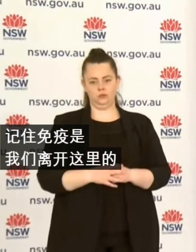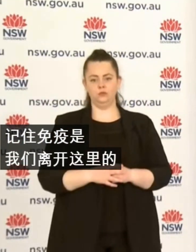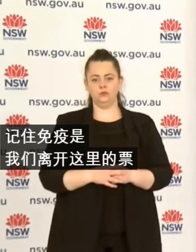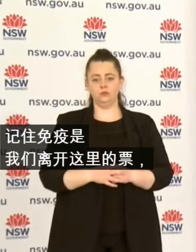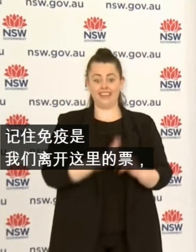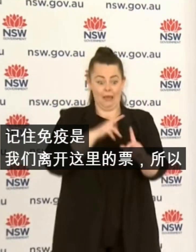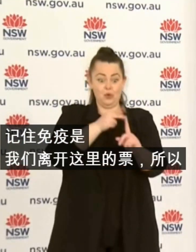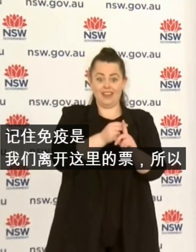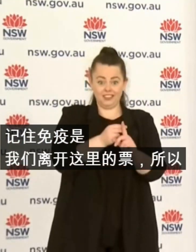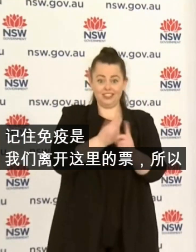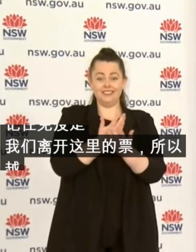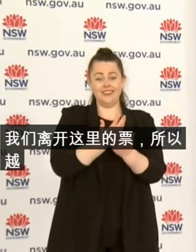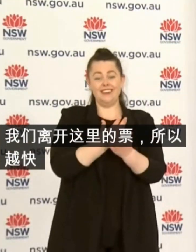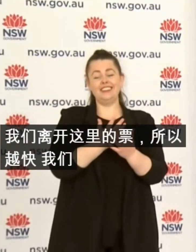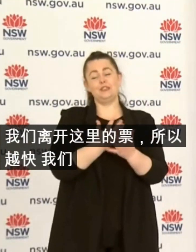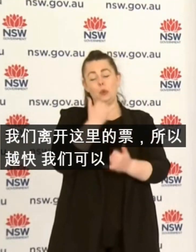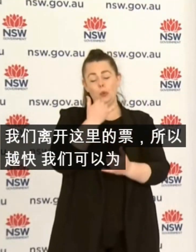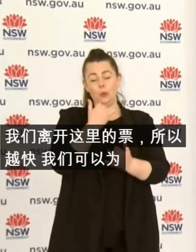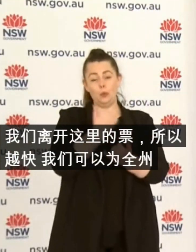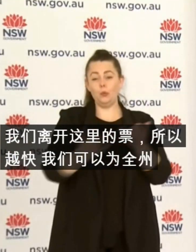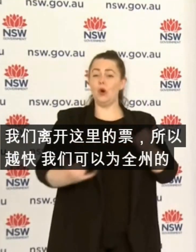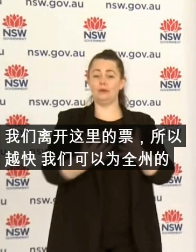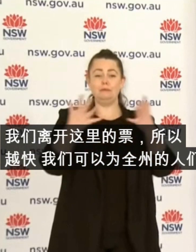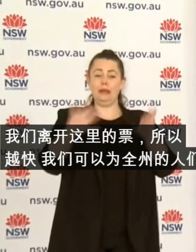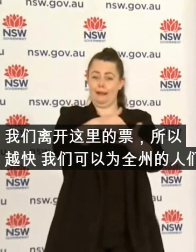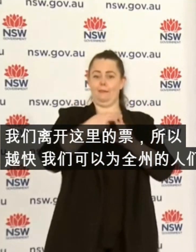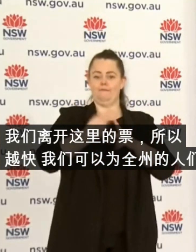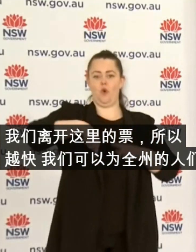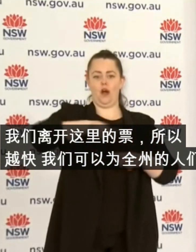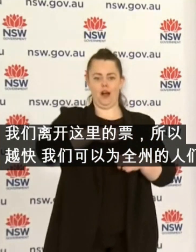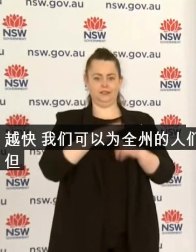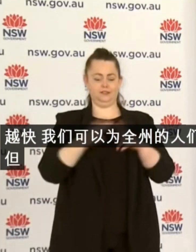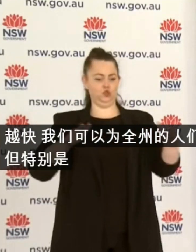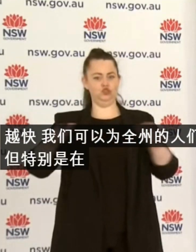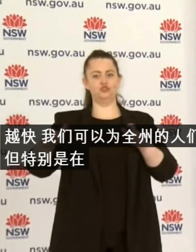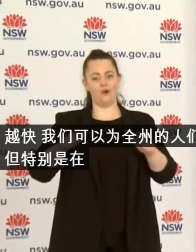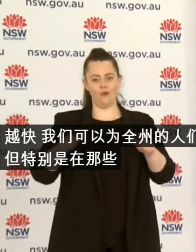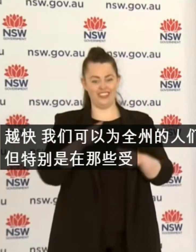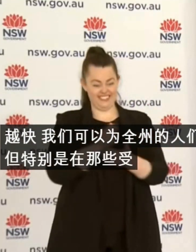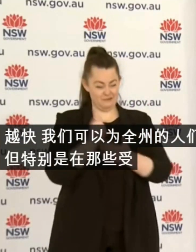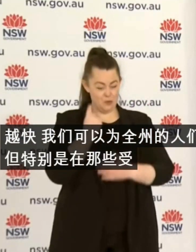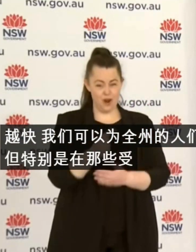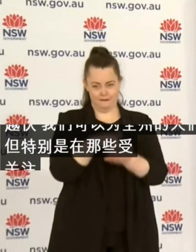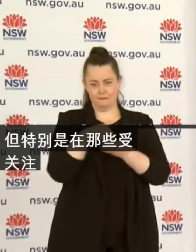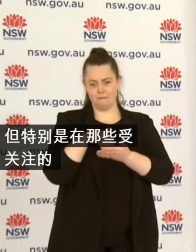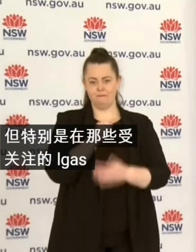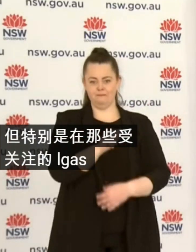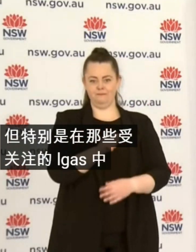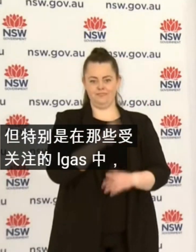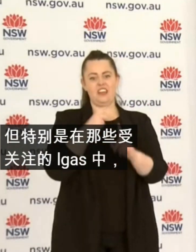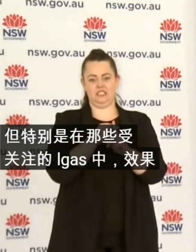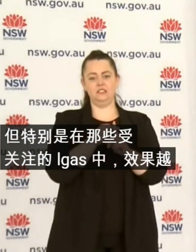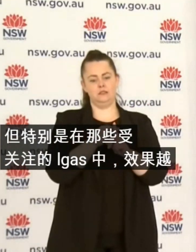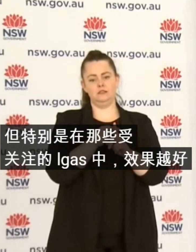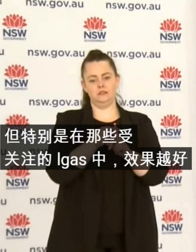out of here, so the faster we can immunise people across the state, but particularly in those LGAs of concern,